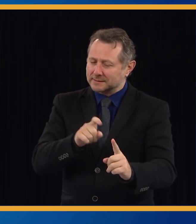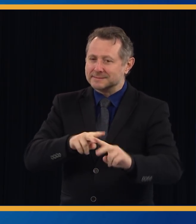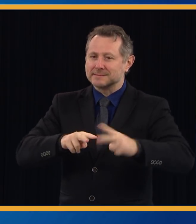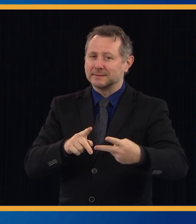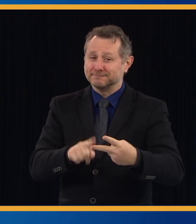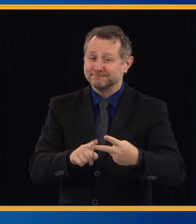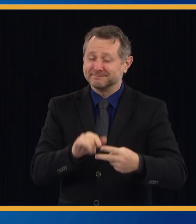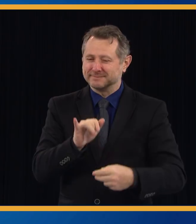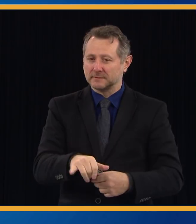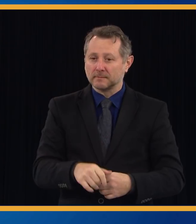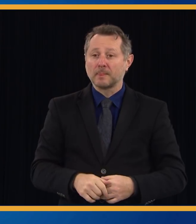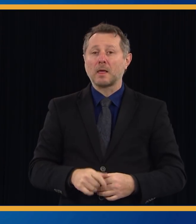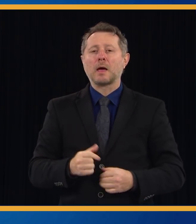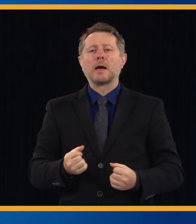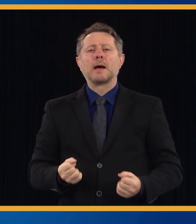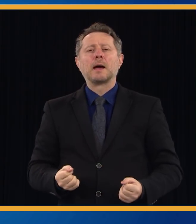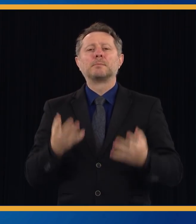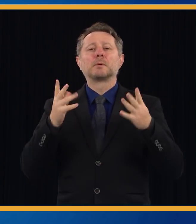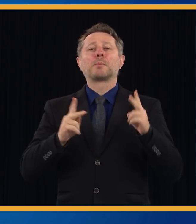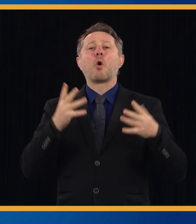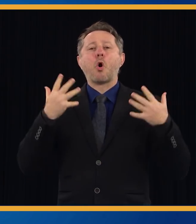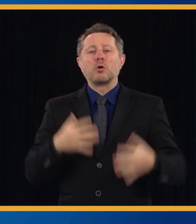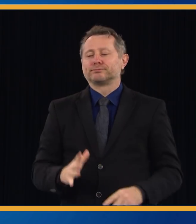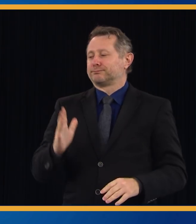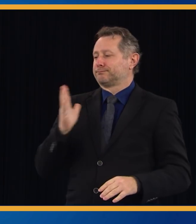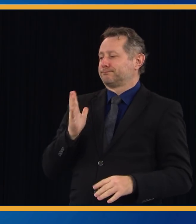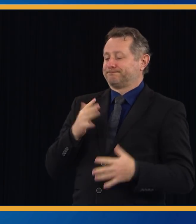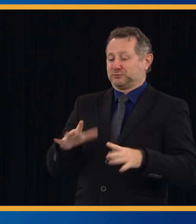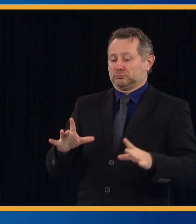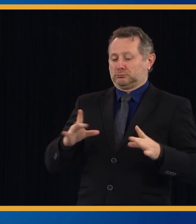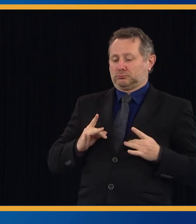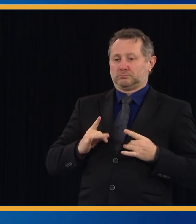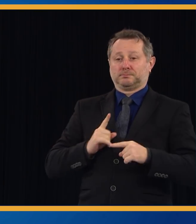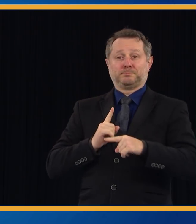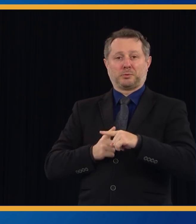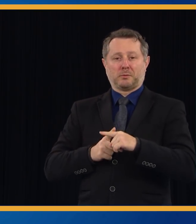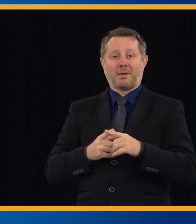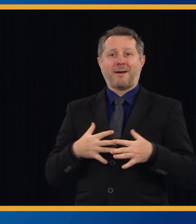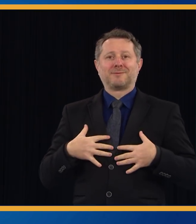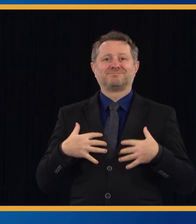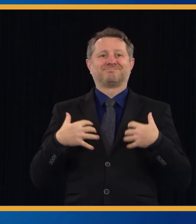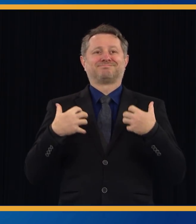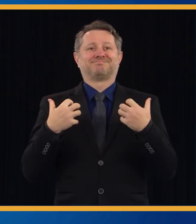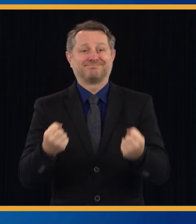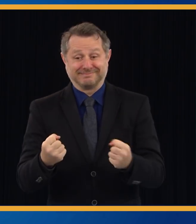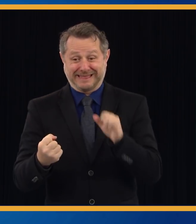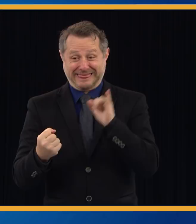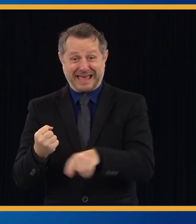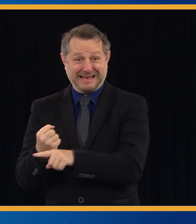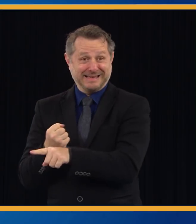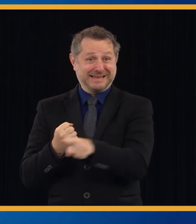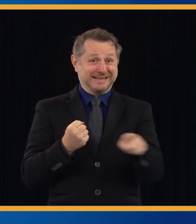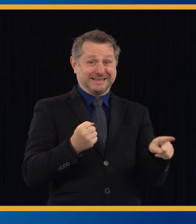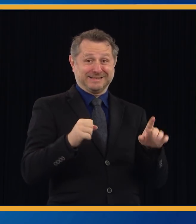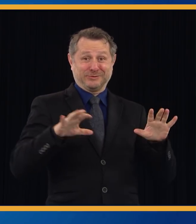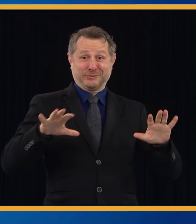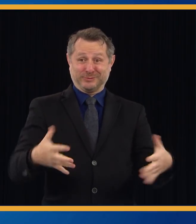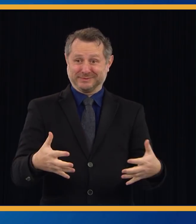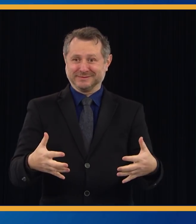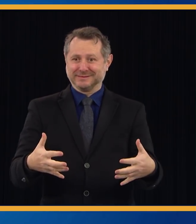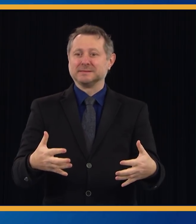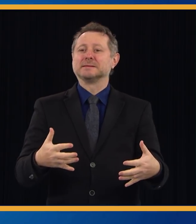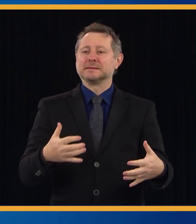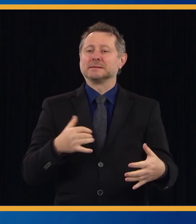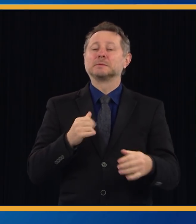you how many people have been infected. A little bit of a lag, because you only have the